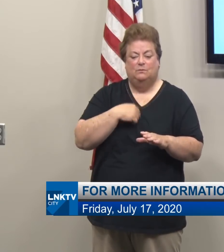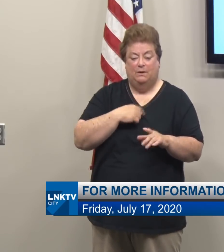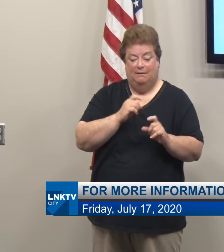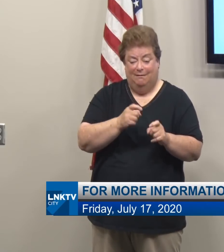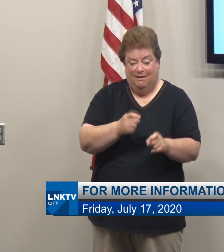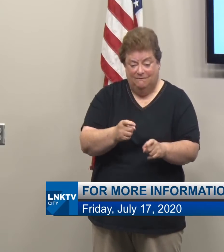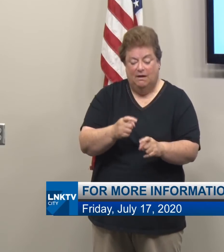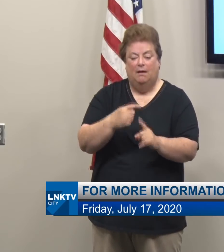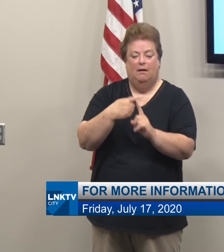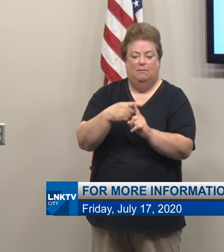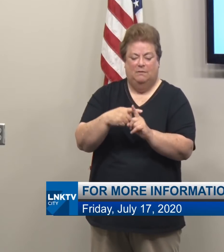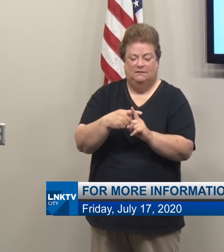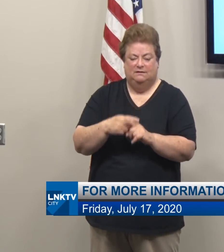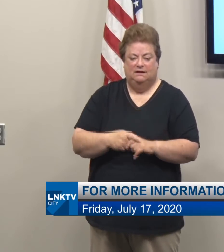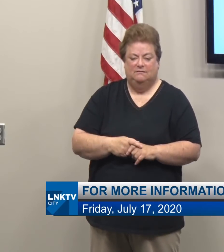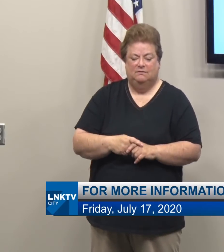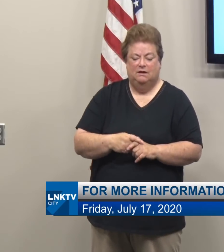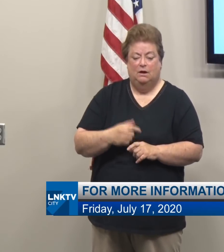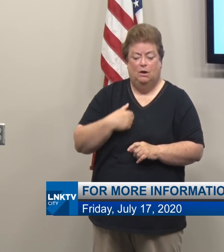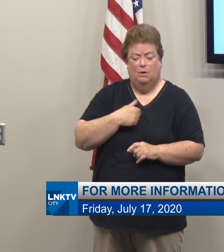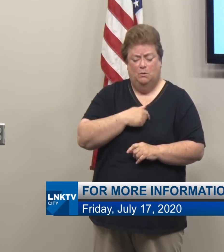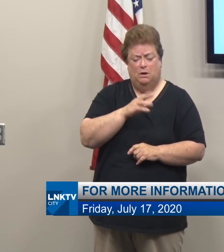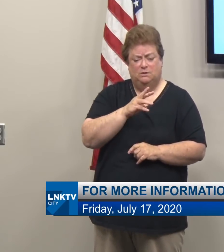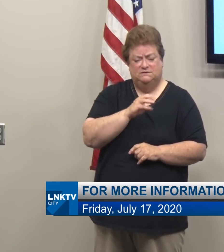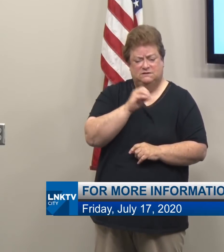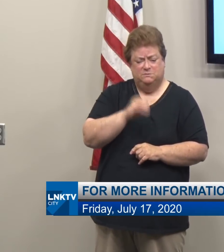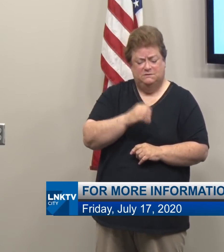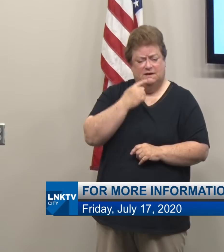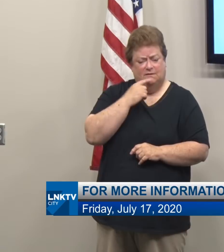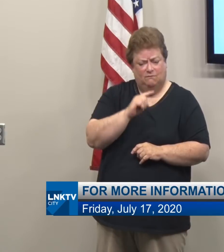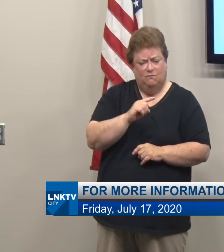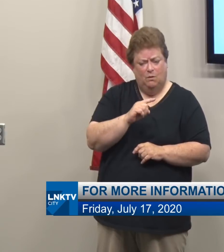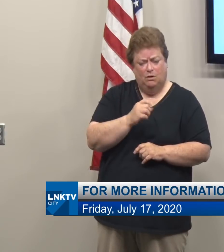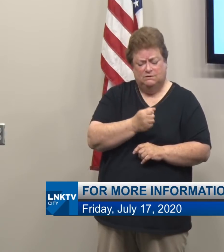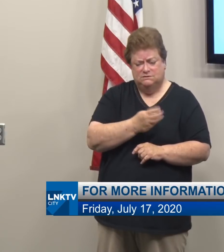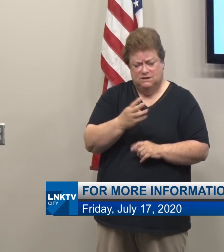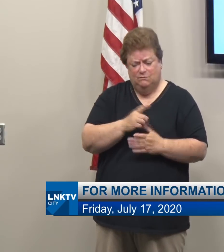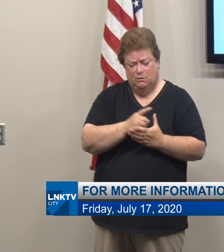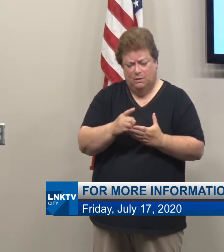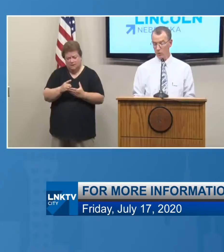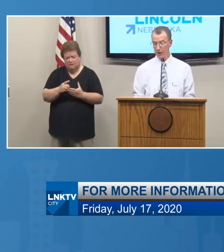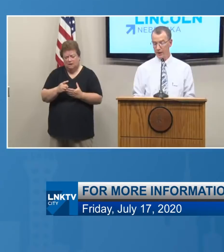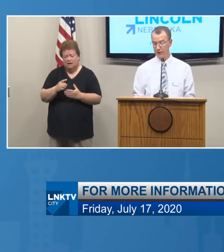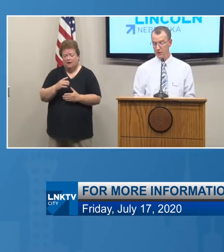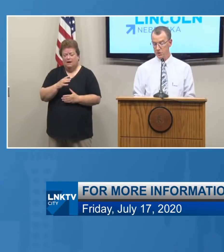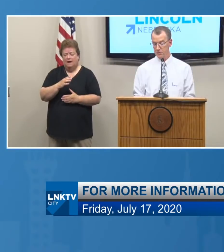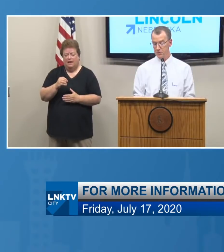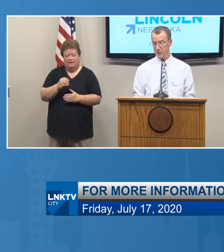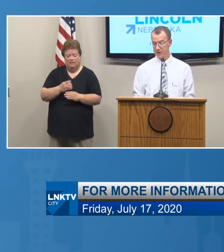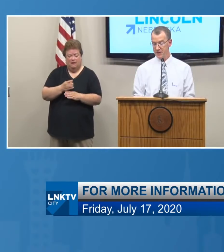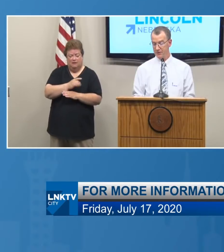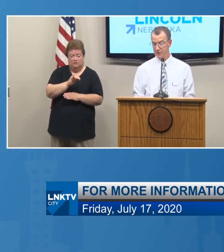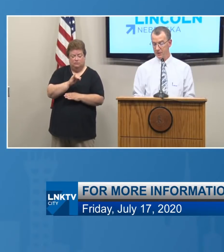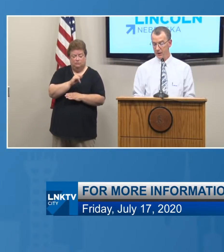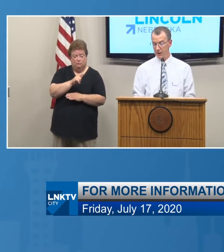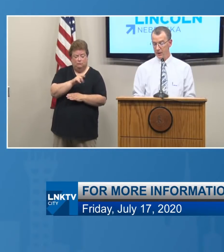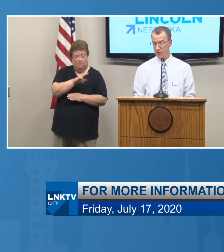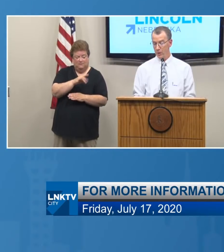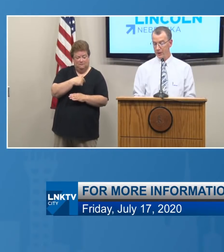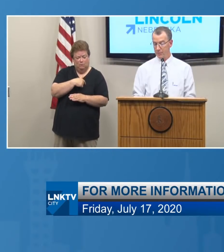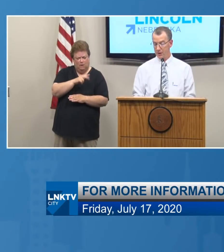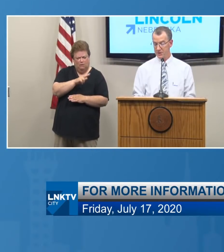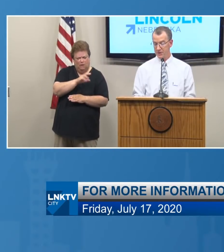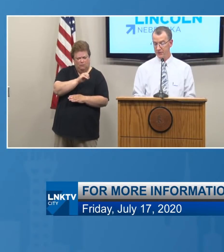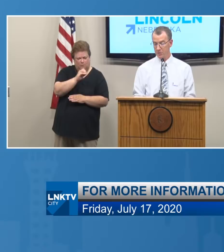After remaining below 6% for several weeks and being as low as 3.1% the week ending June 27th,